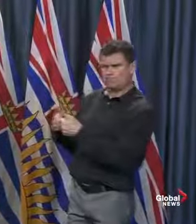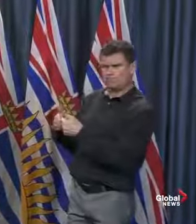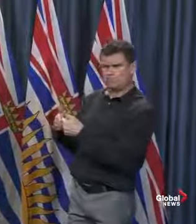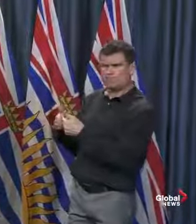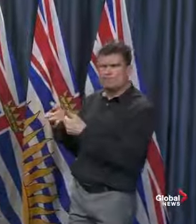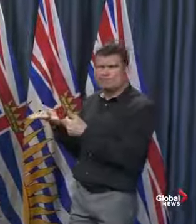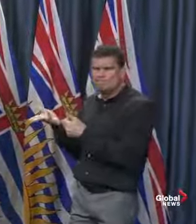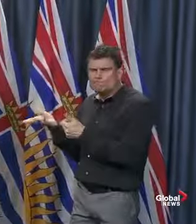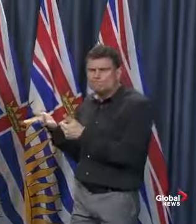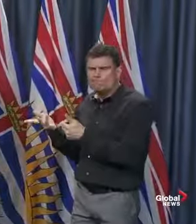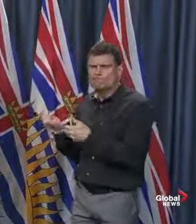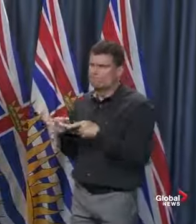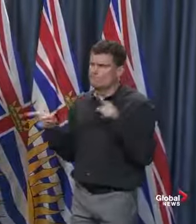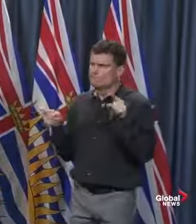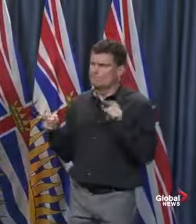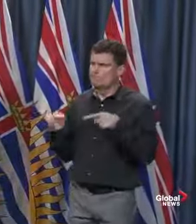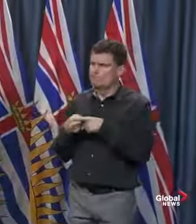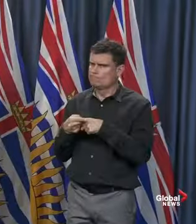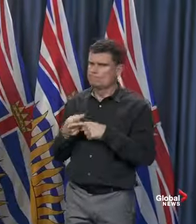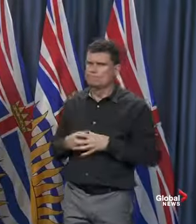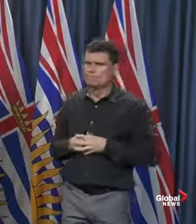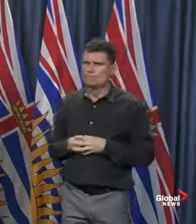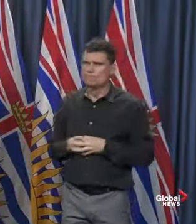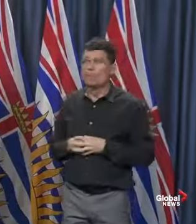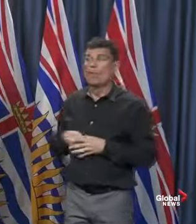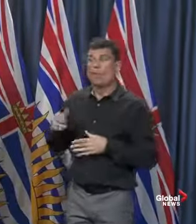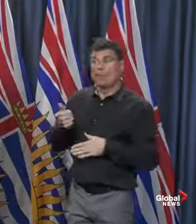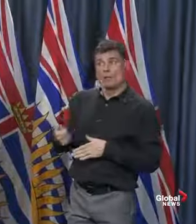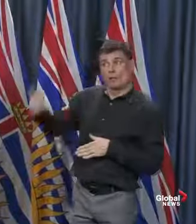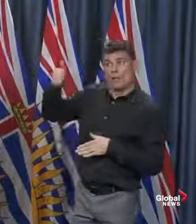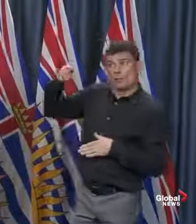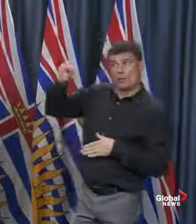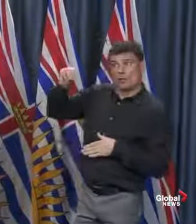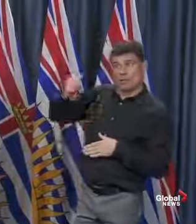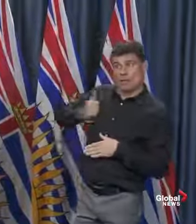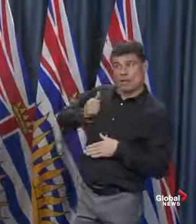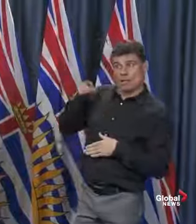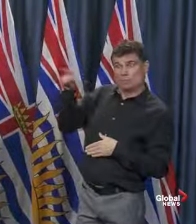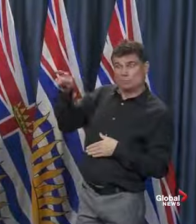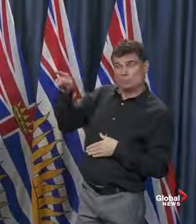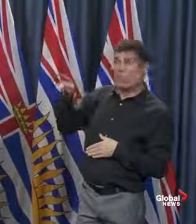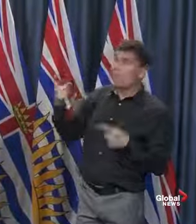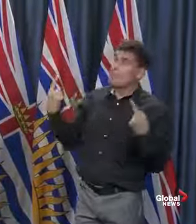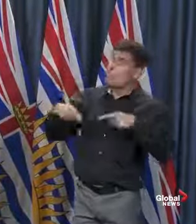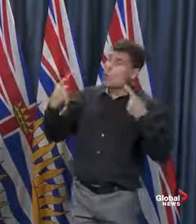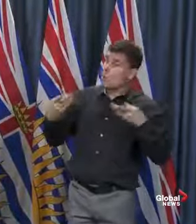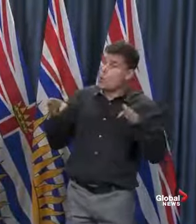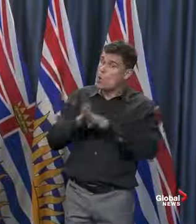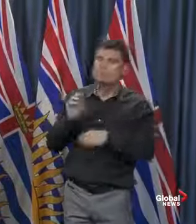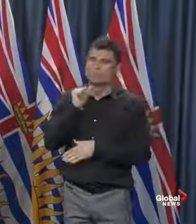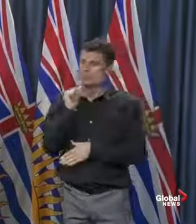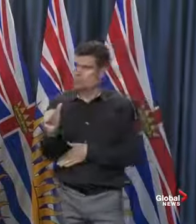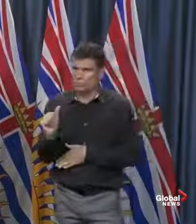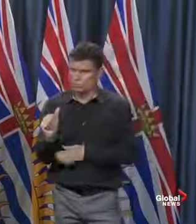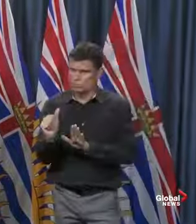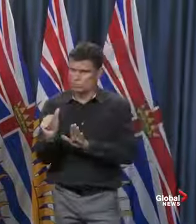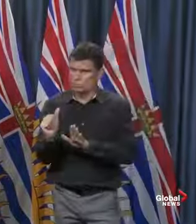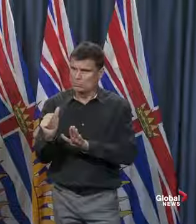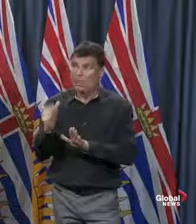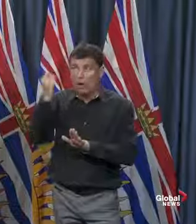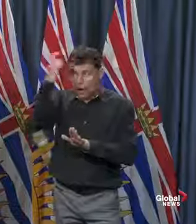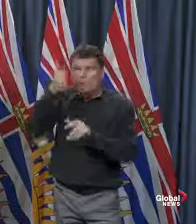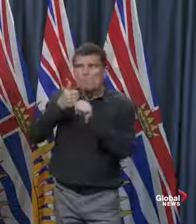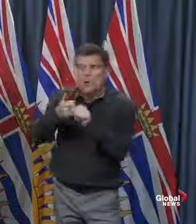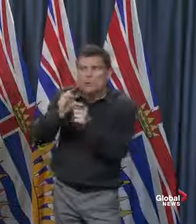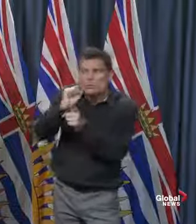weren't closing the border to U.S. visitors at this time. I think it's an evolving situation. I think they took very strong action